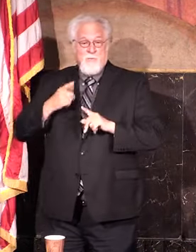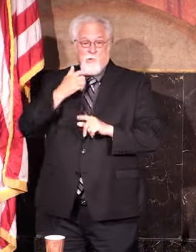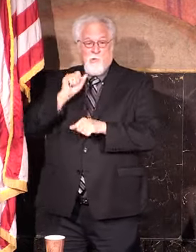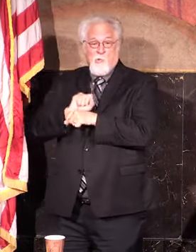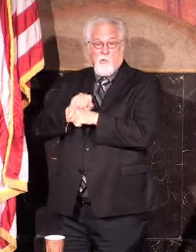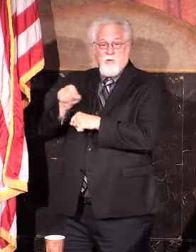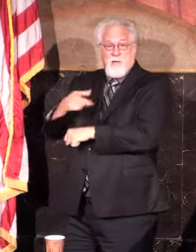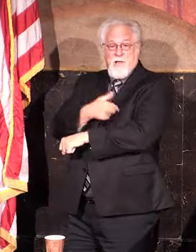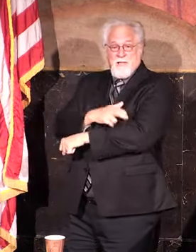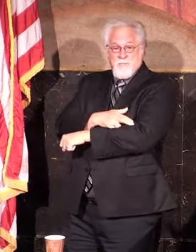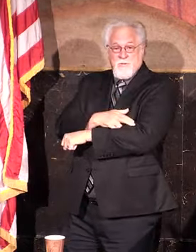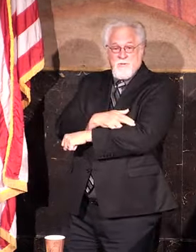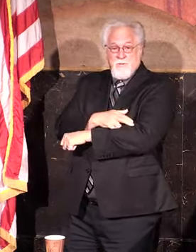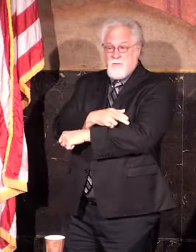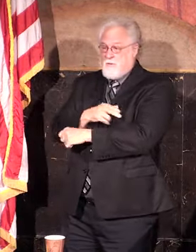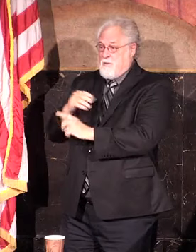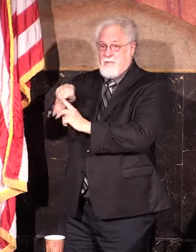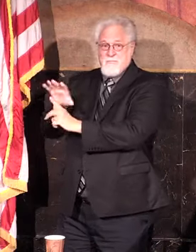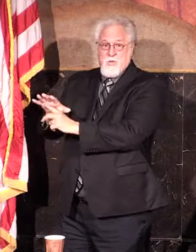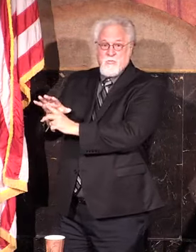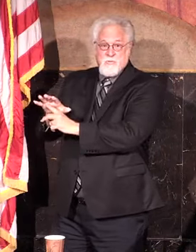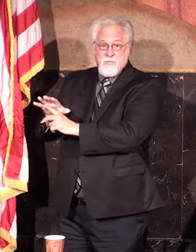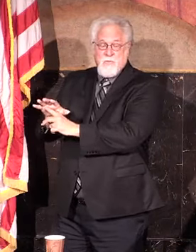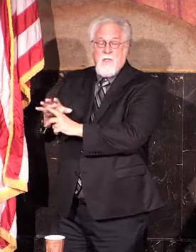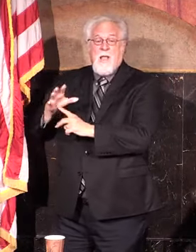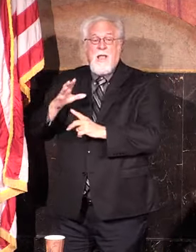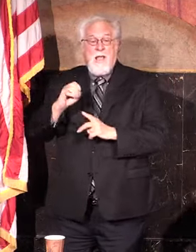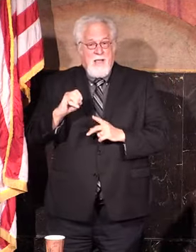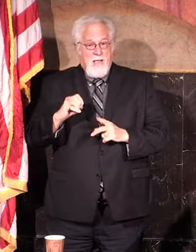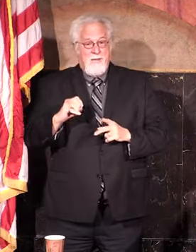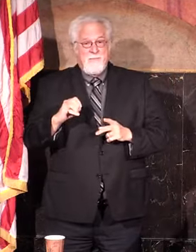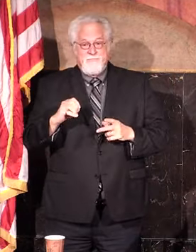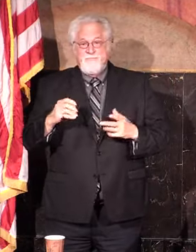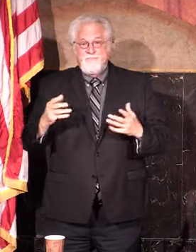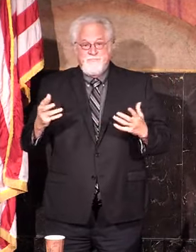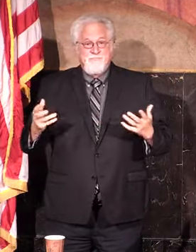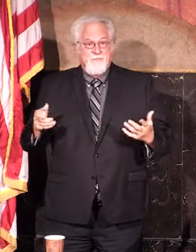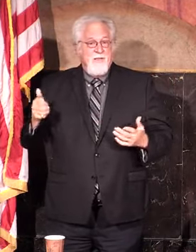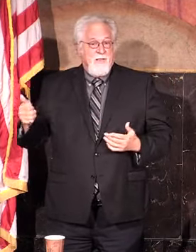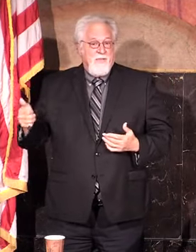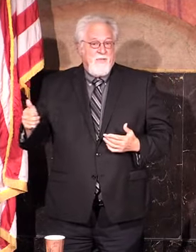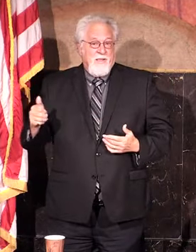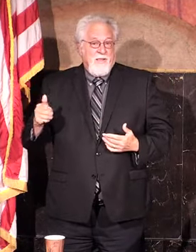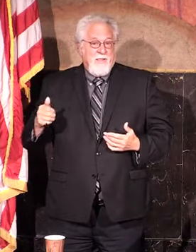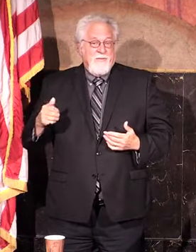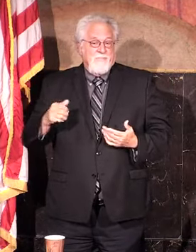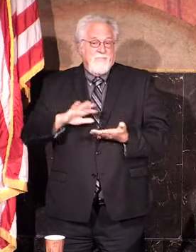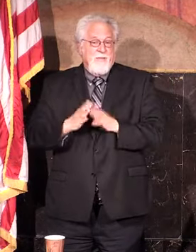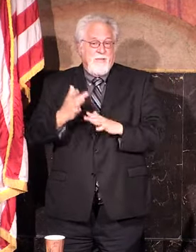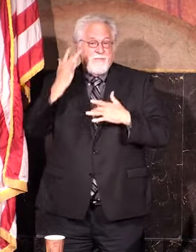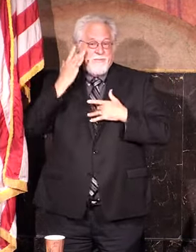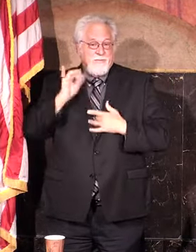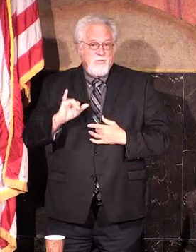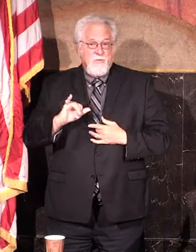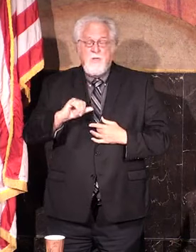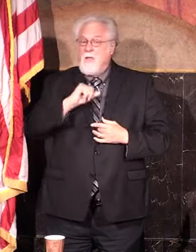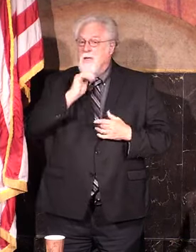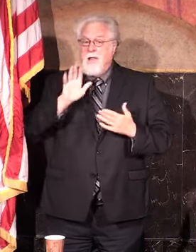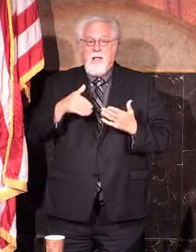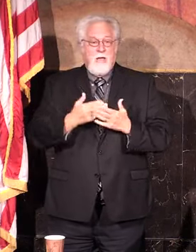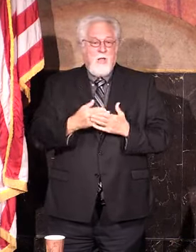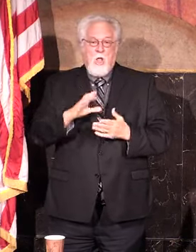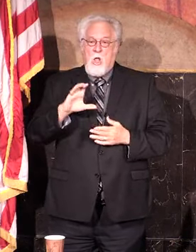in the hospitals are exposed. And they are coming, and they too have fallen ill. And not all of it is